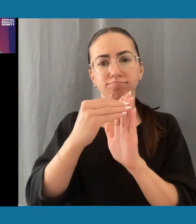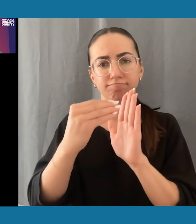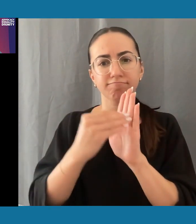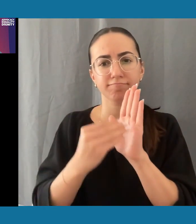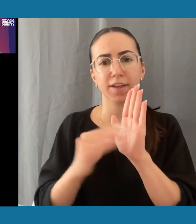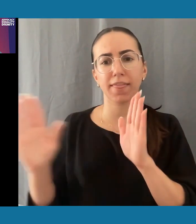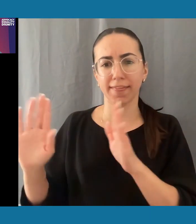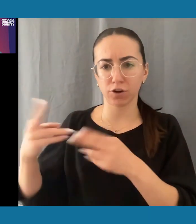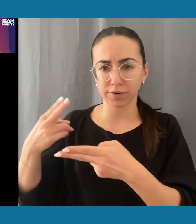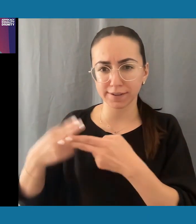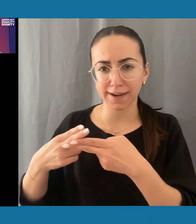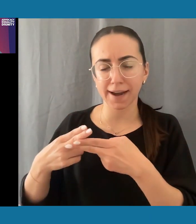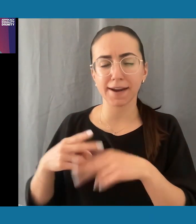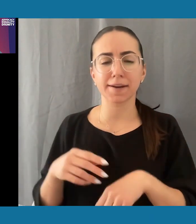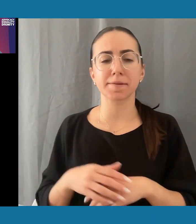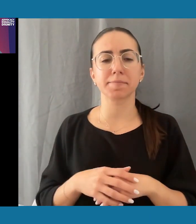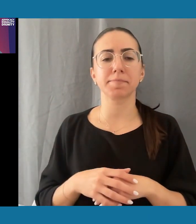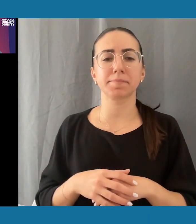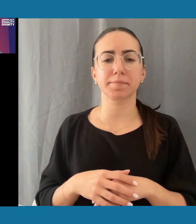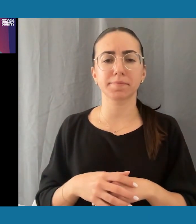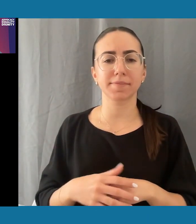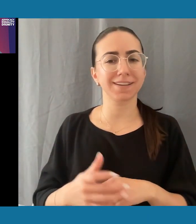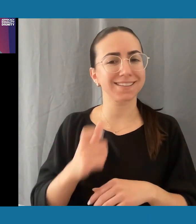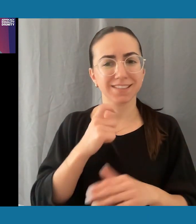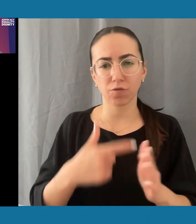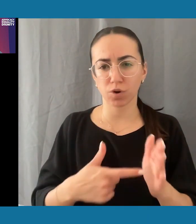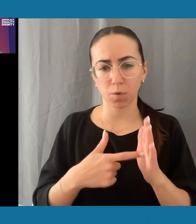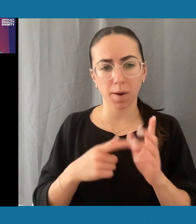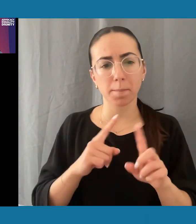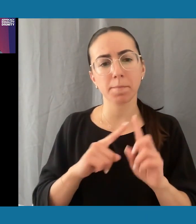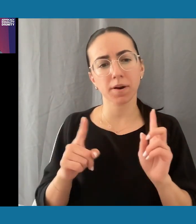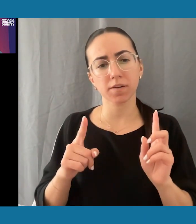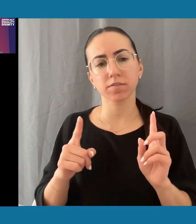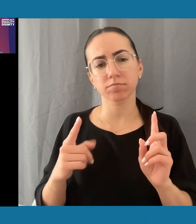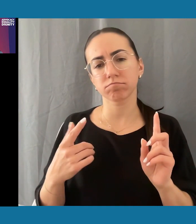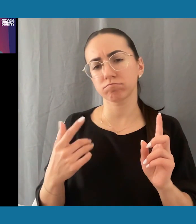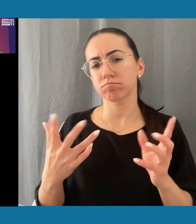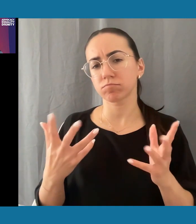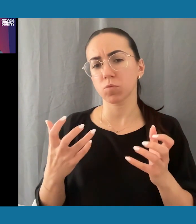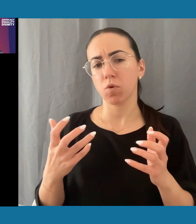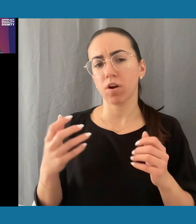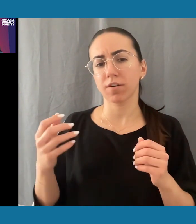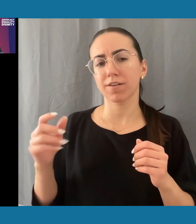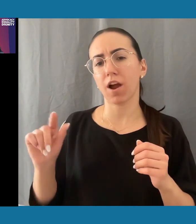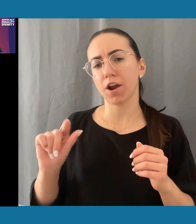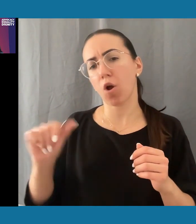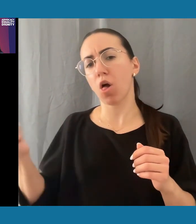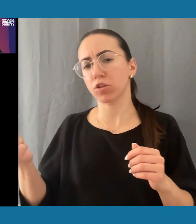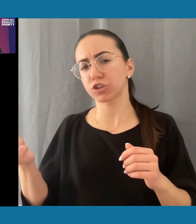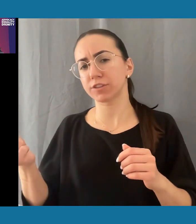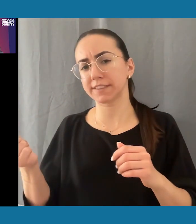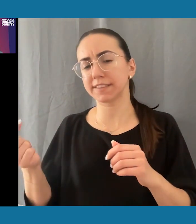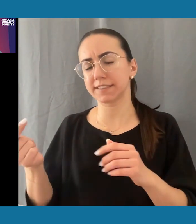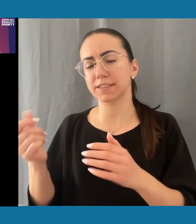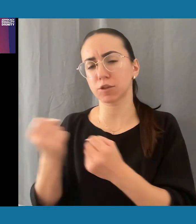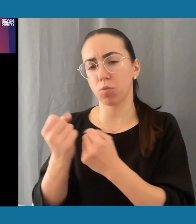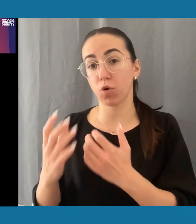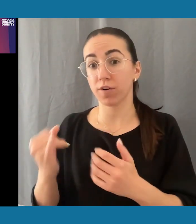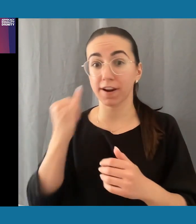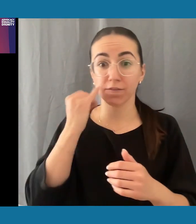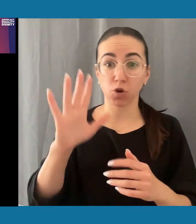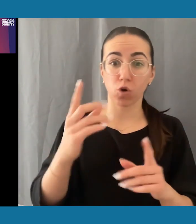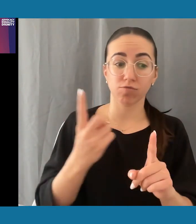it's not required, but you also typically want to designate an alternate supporter. So if something happens to your supporter,